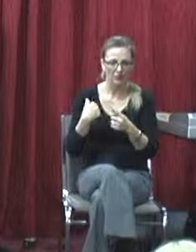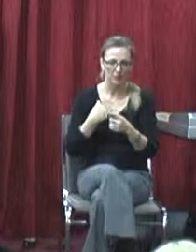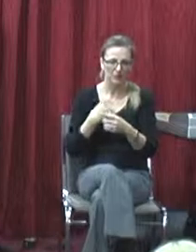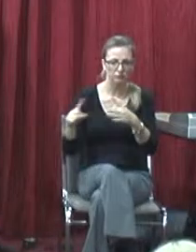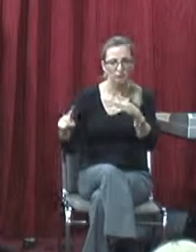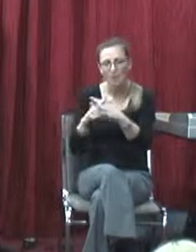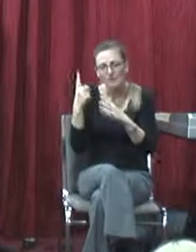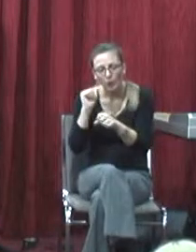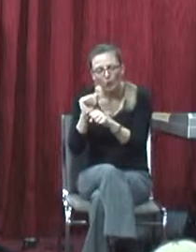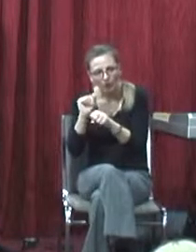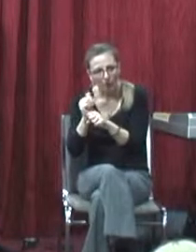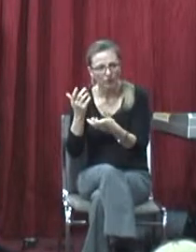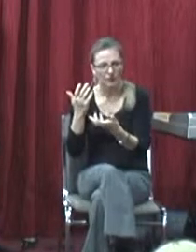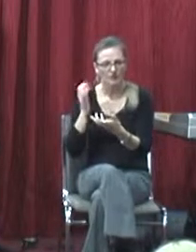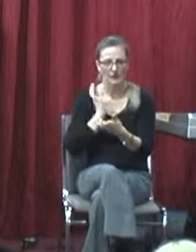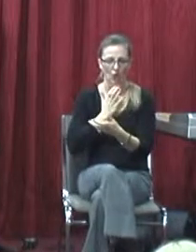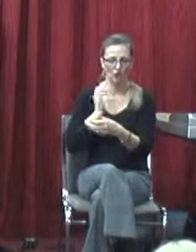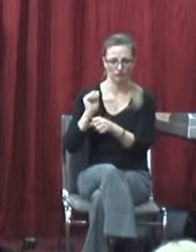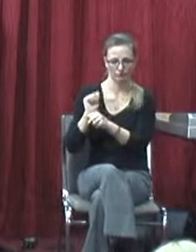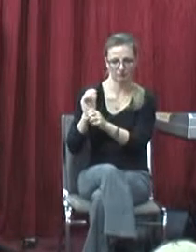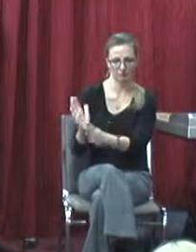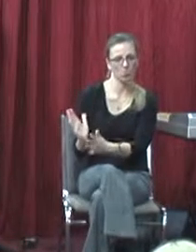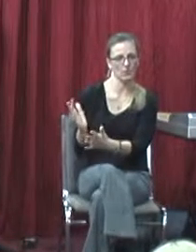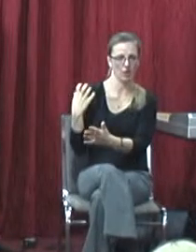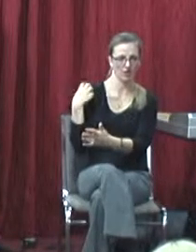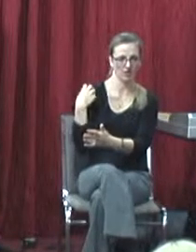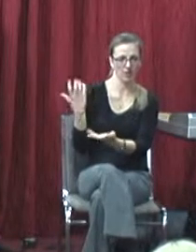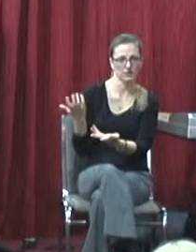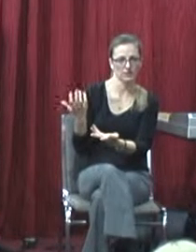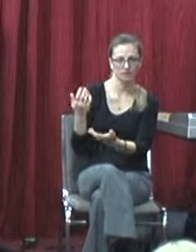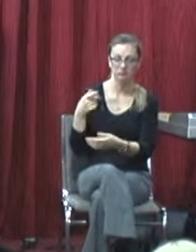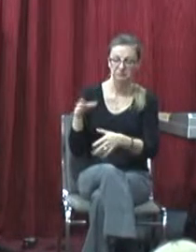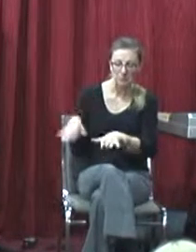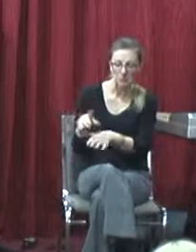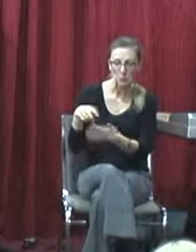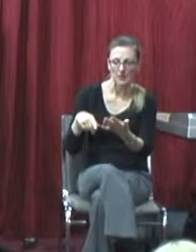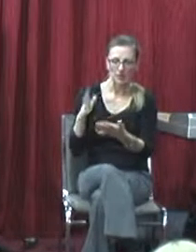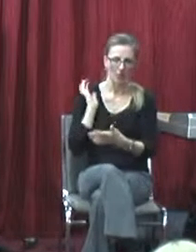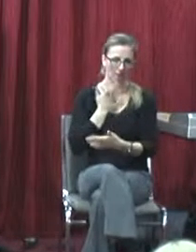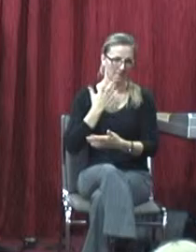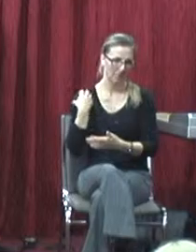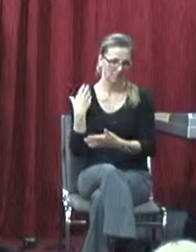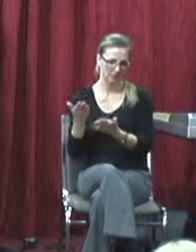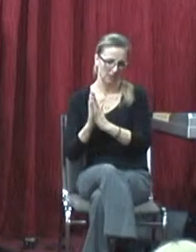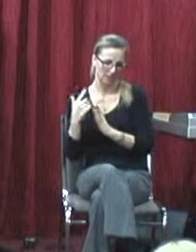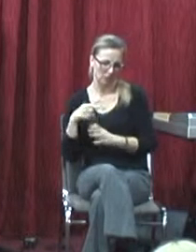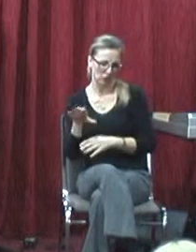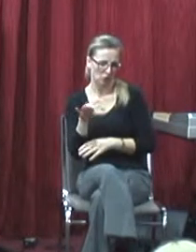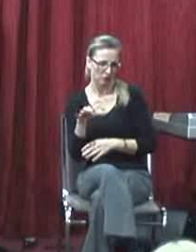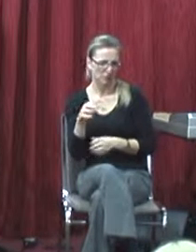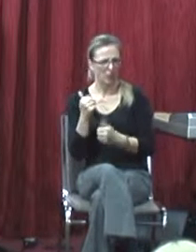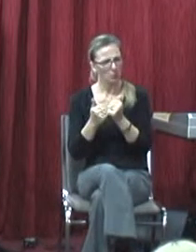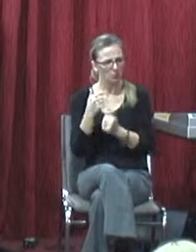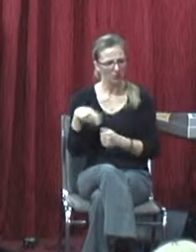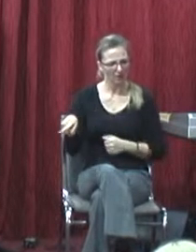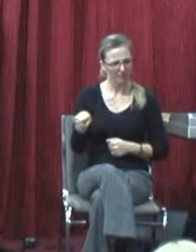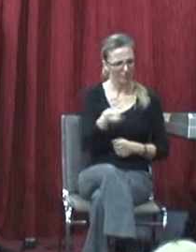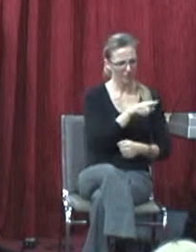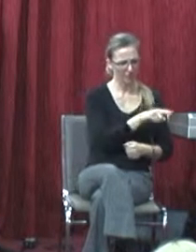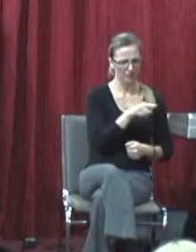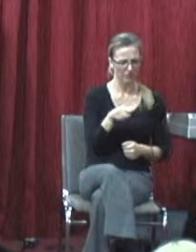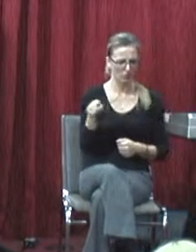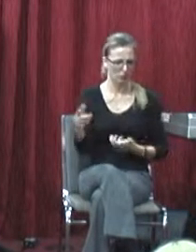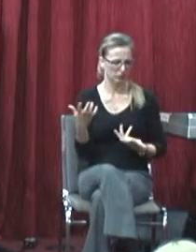day and do what he asks us to do. Now, which one of those did Yeshua